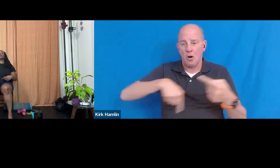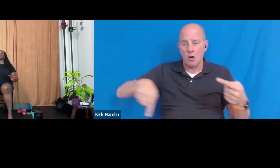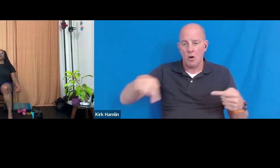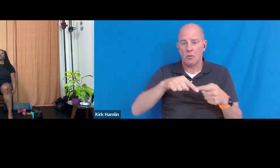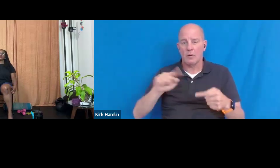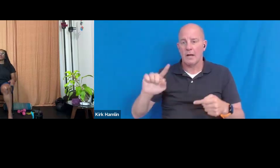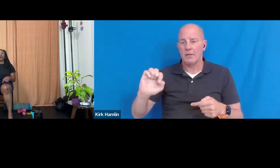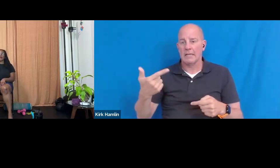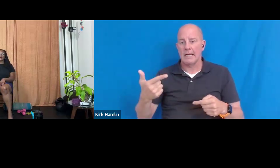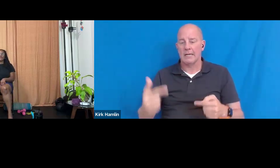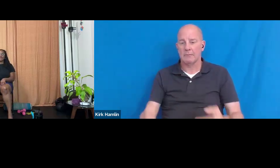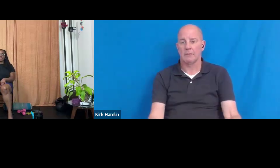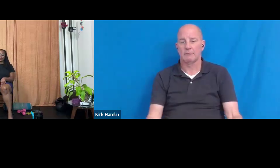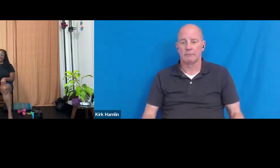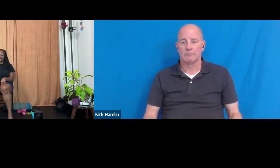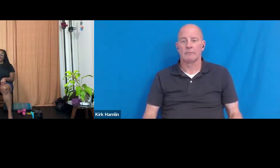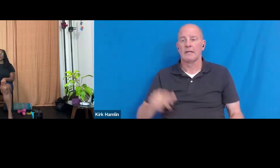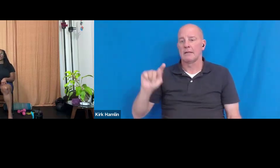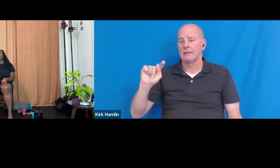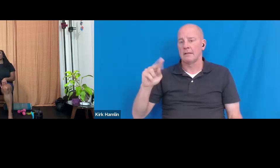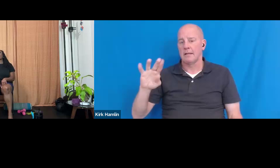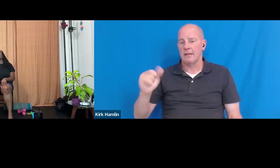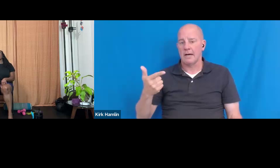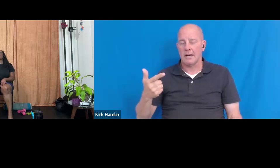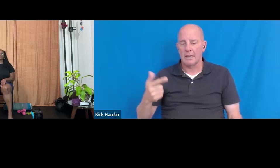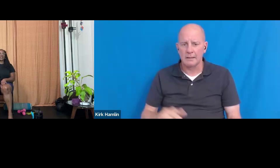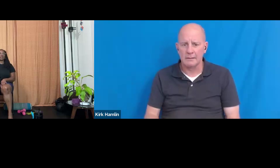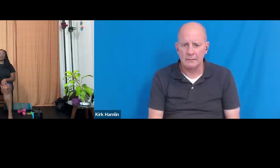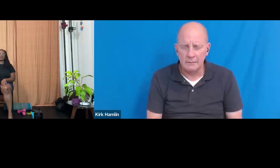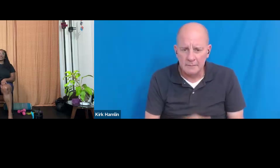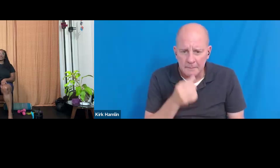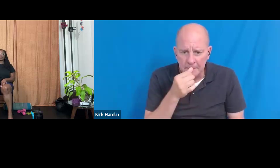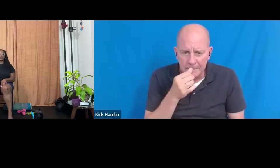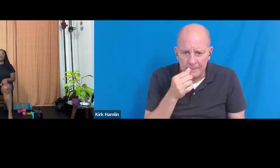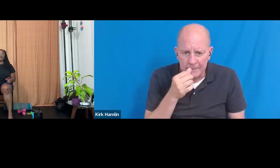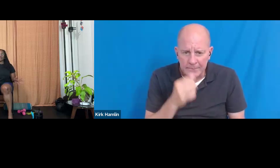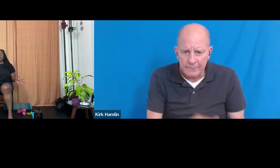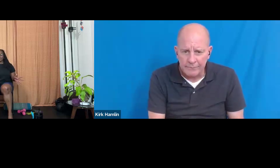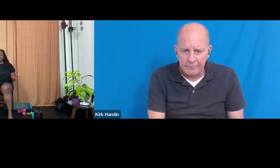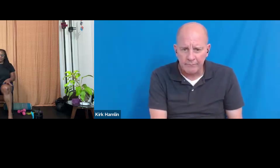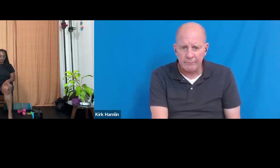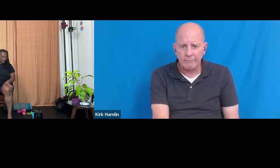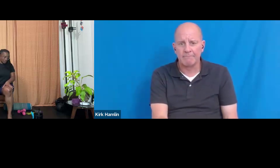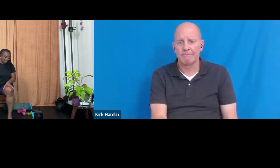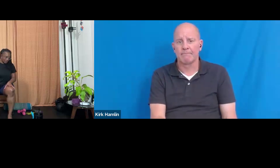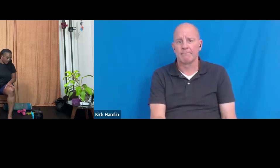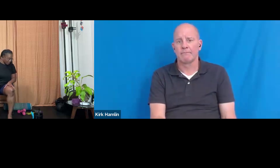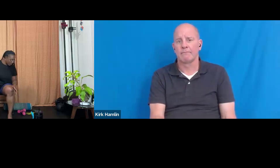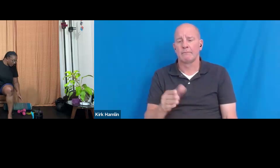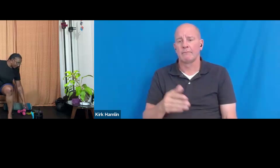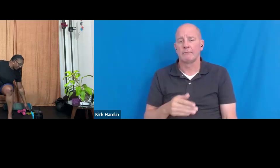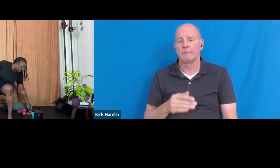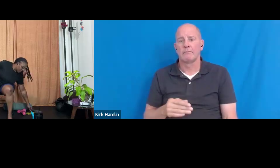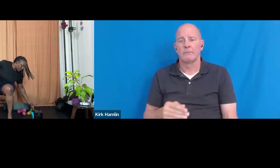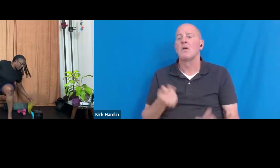up and around your thigh. That's kind of the spot that would make the most sense. You can give